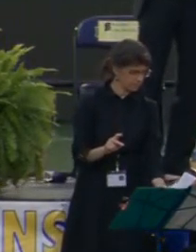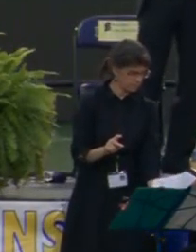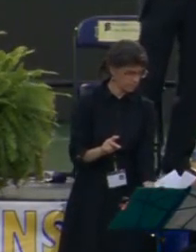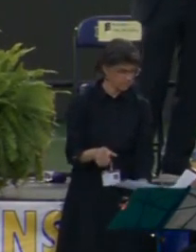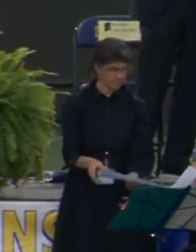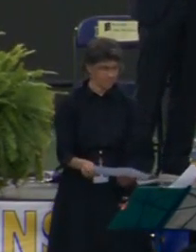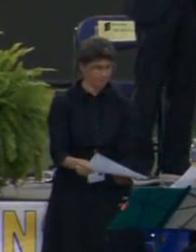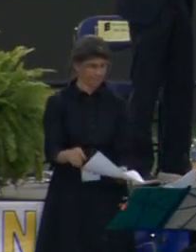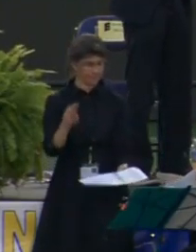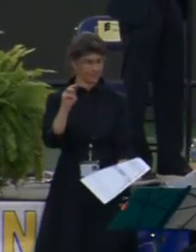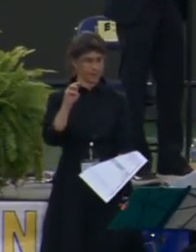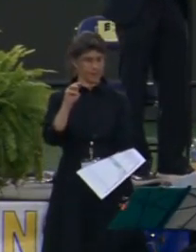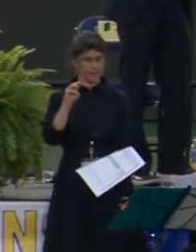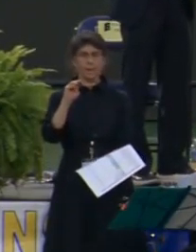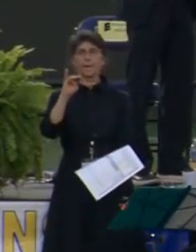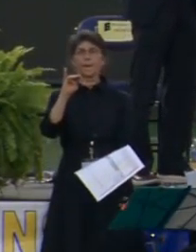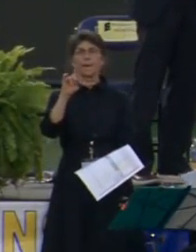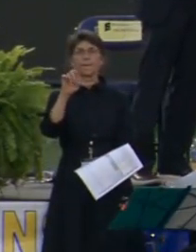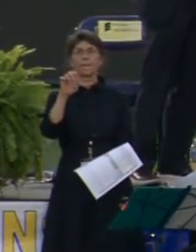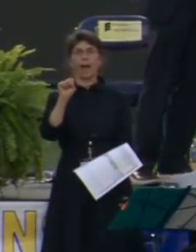Miles Kimball.